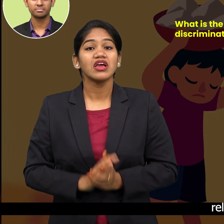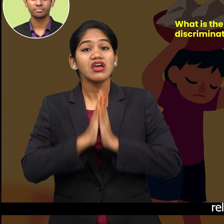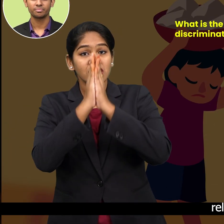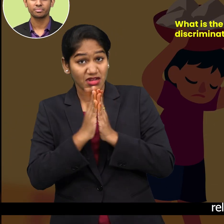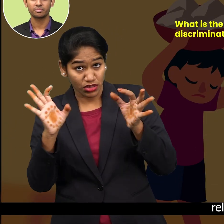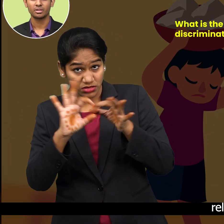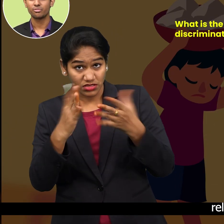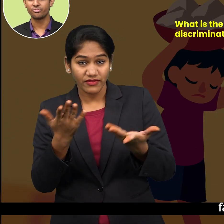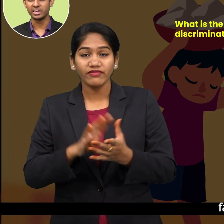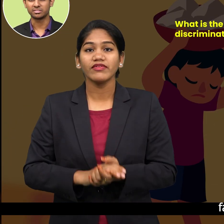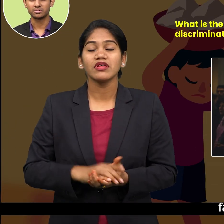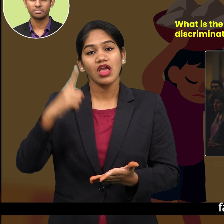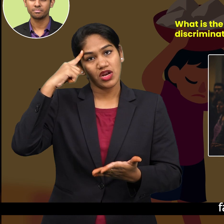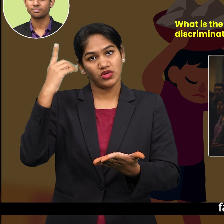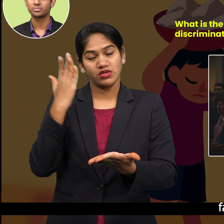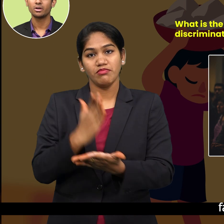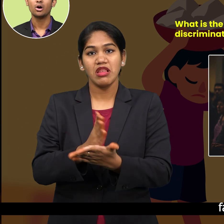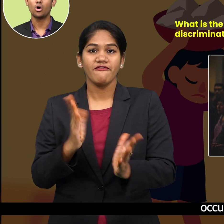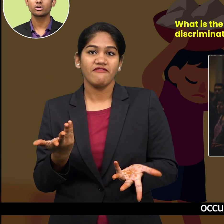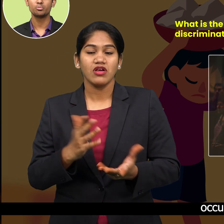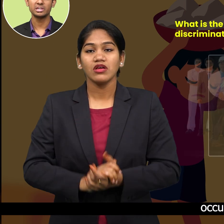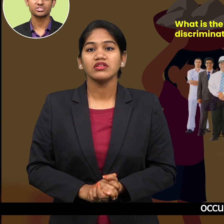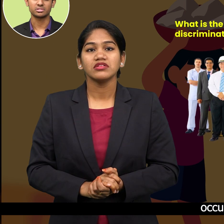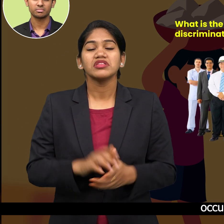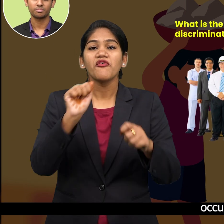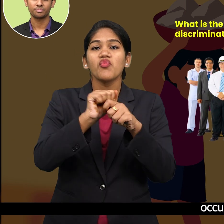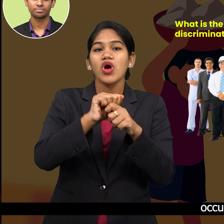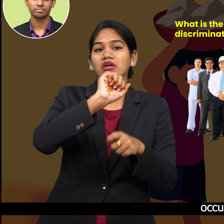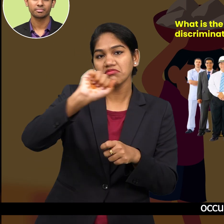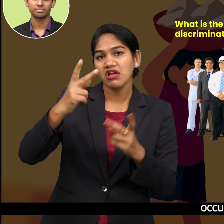religion, faith, occupation,